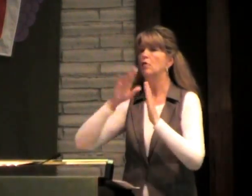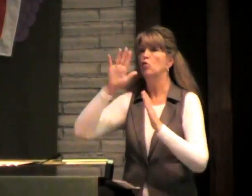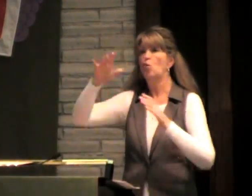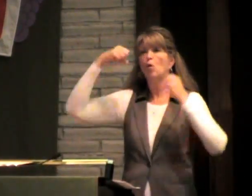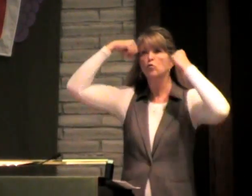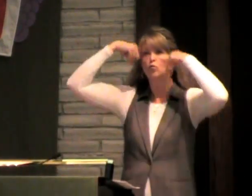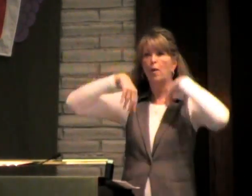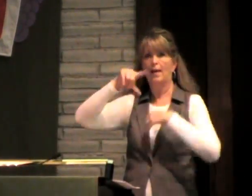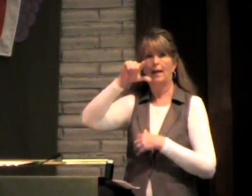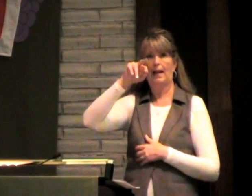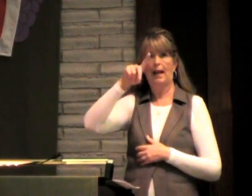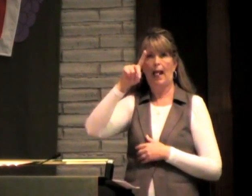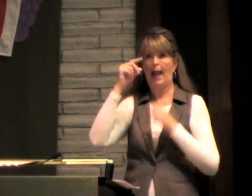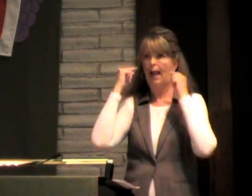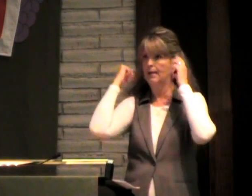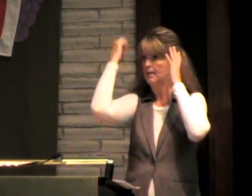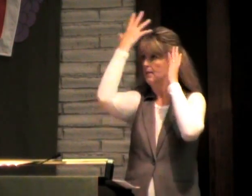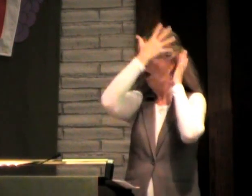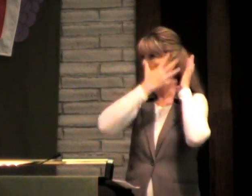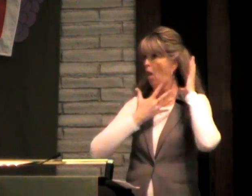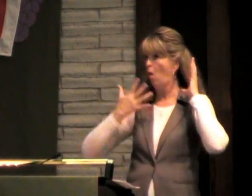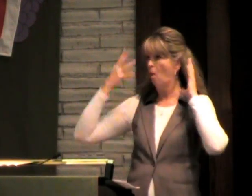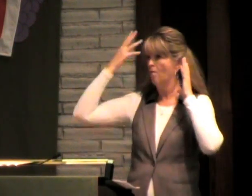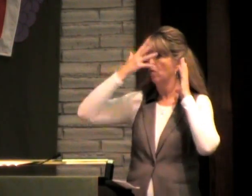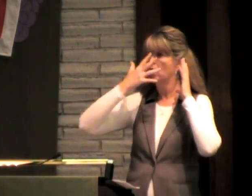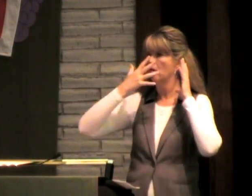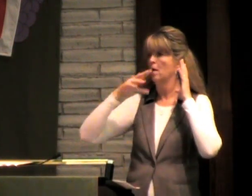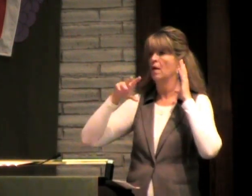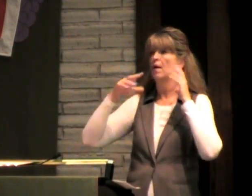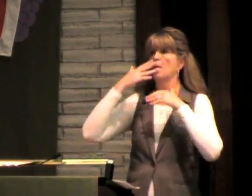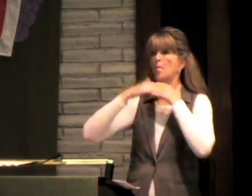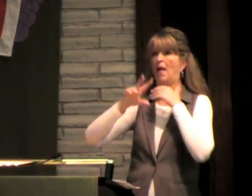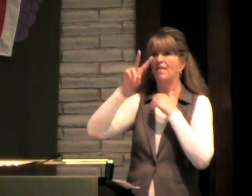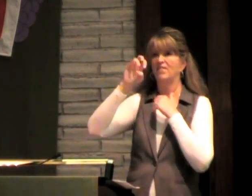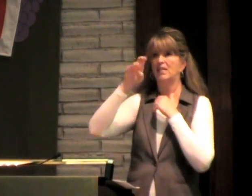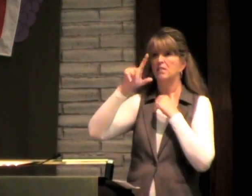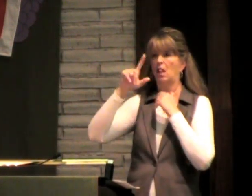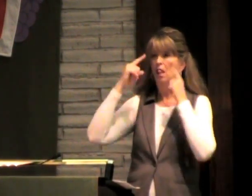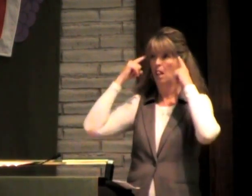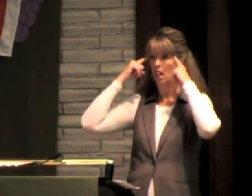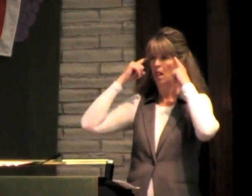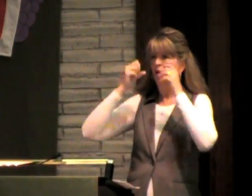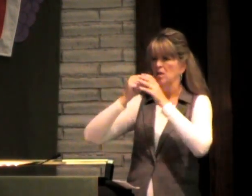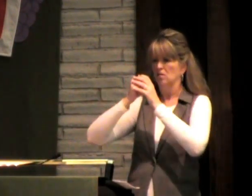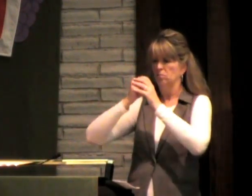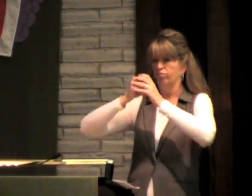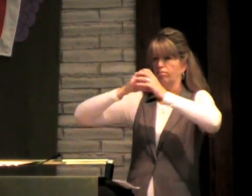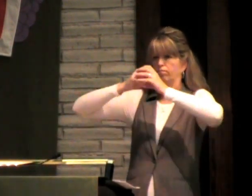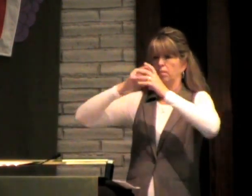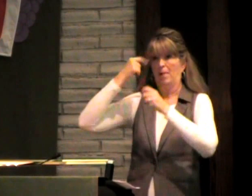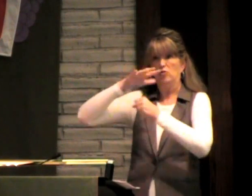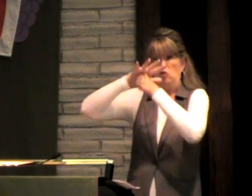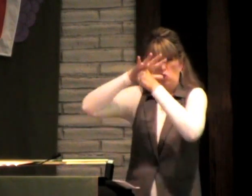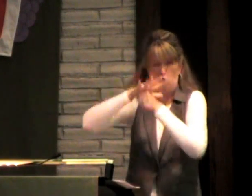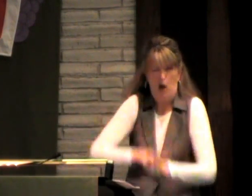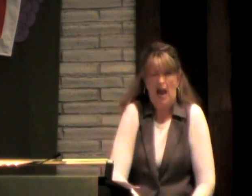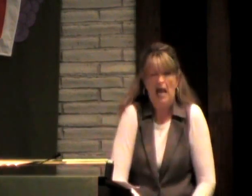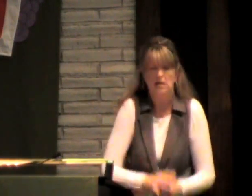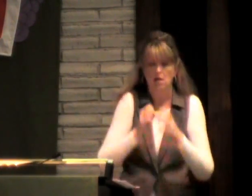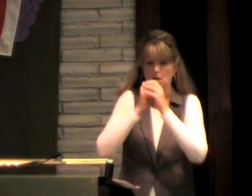And that's a rare situation. It means that your sweat glands are close to your blood vessels. And because